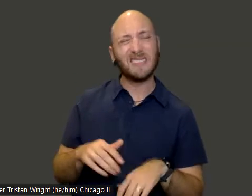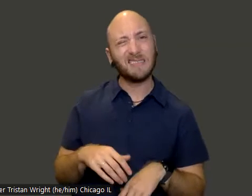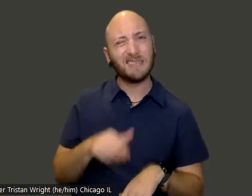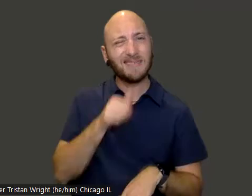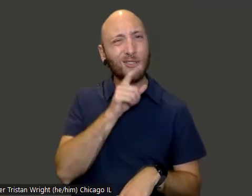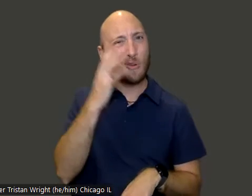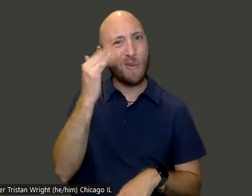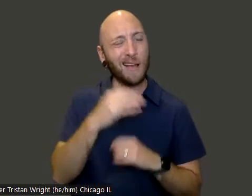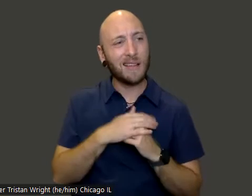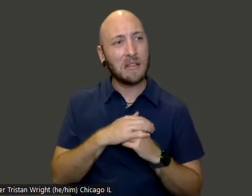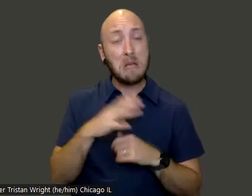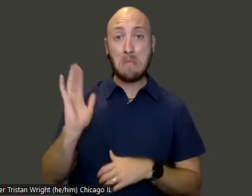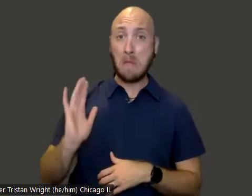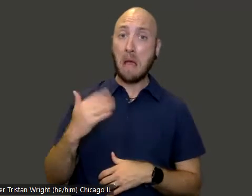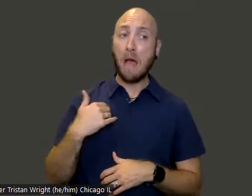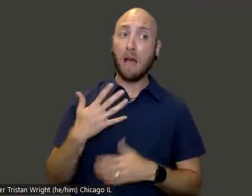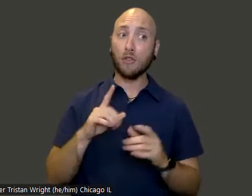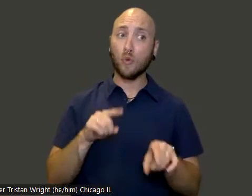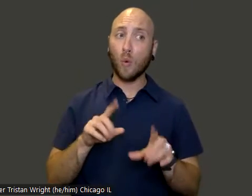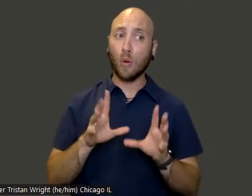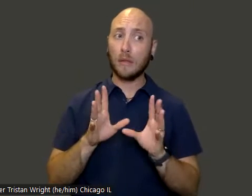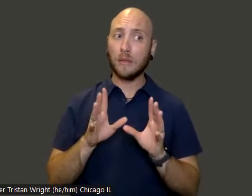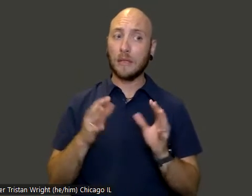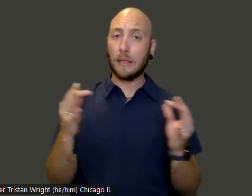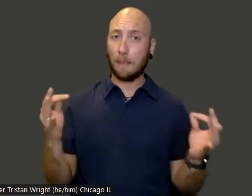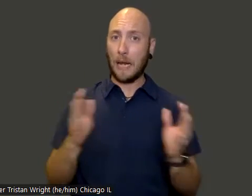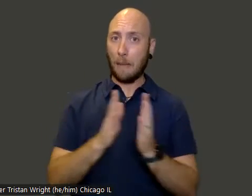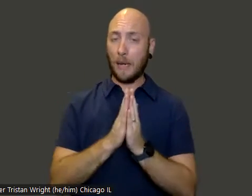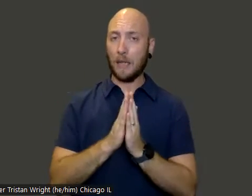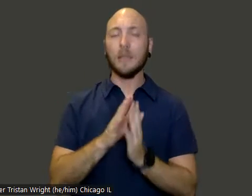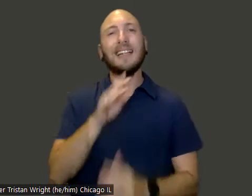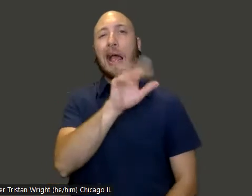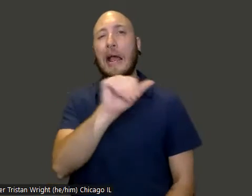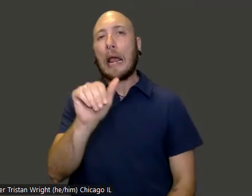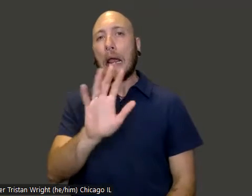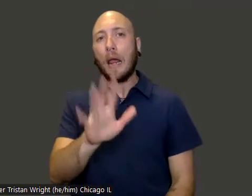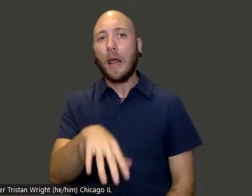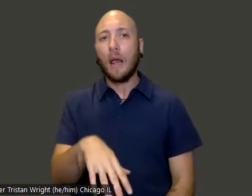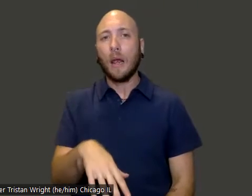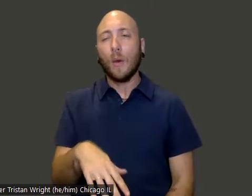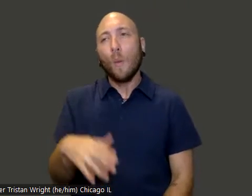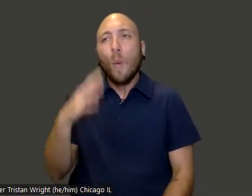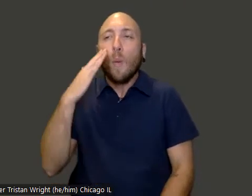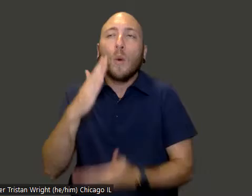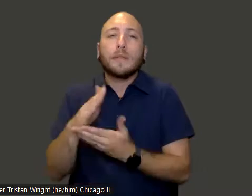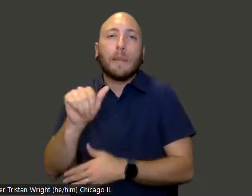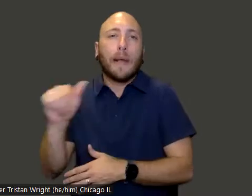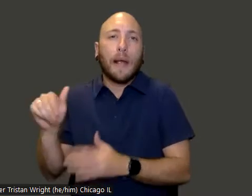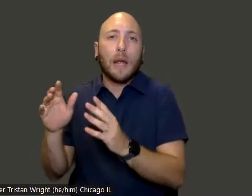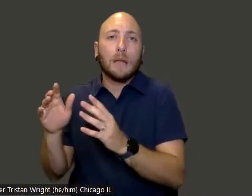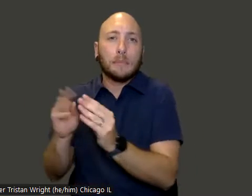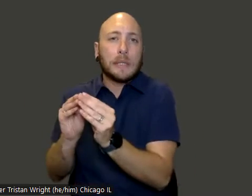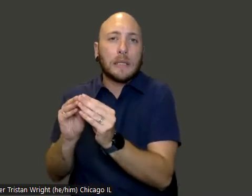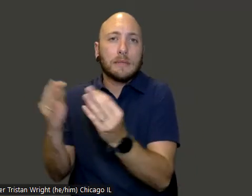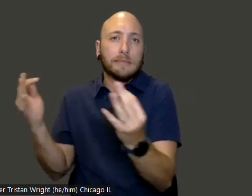and they had nothing to do with Alcoholics Anonymous other than they also meditate. And they would do